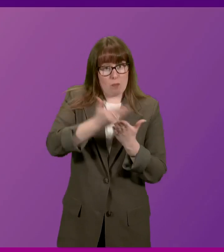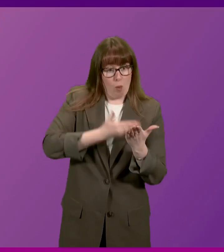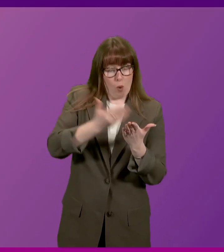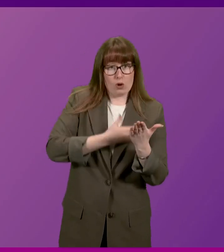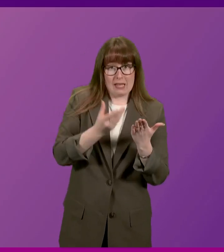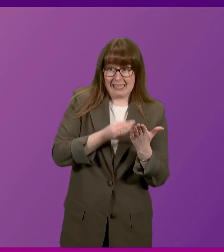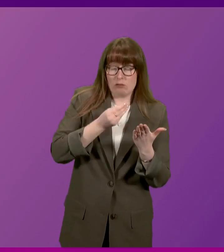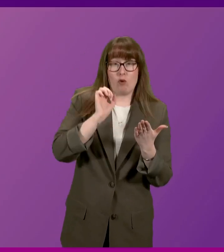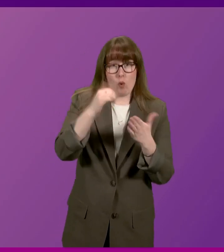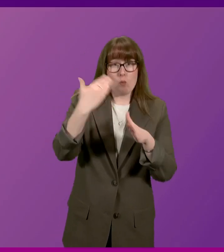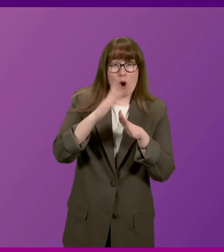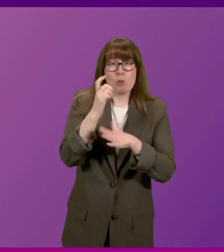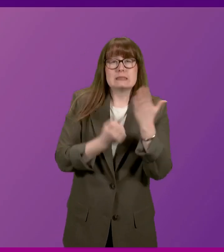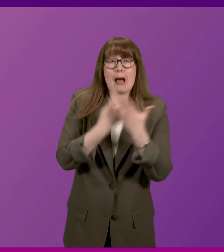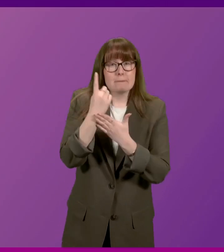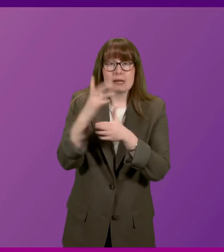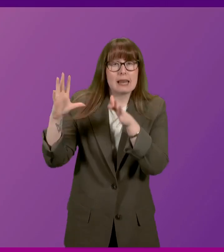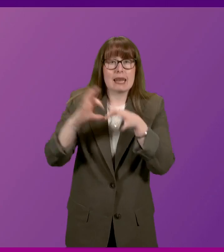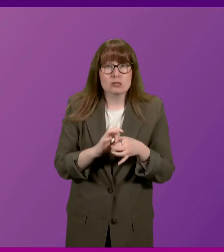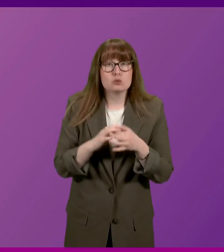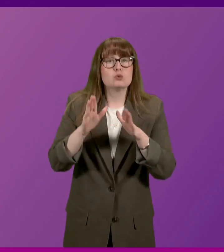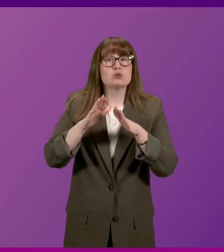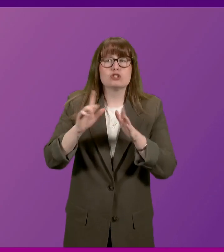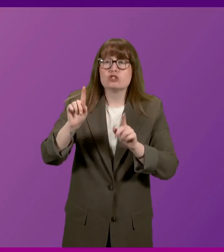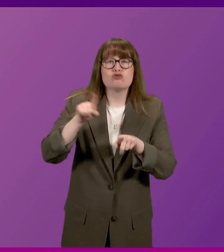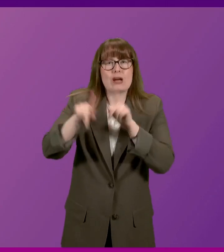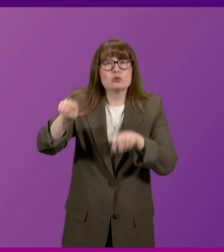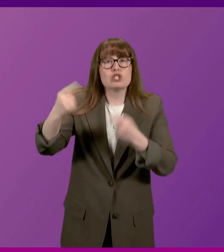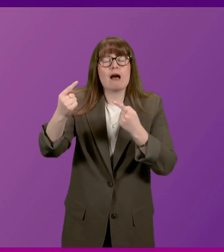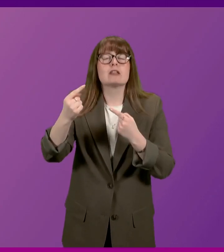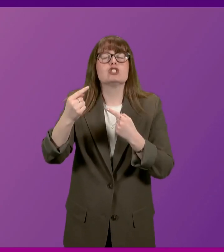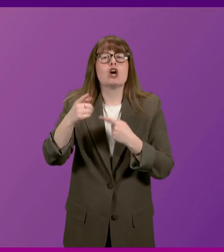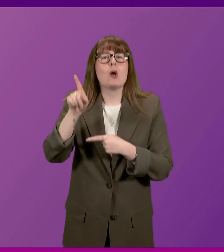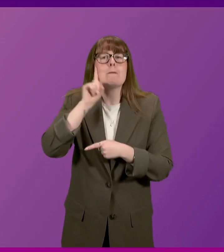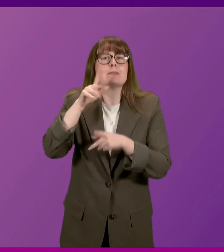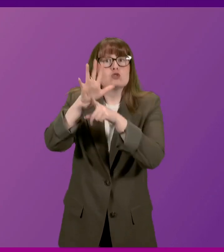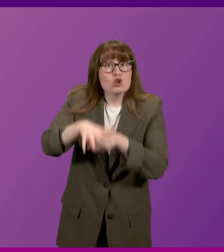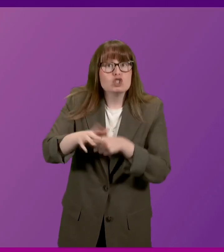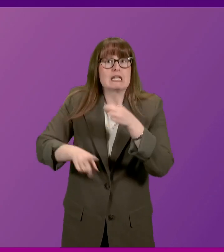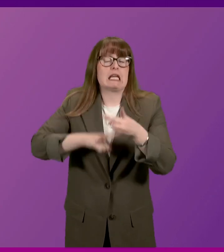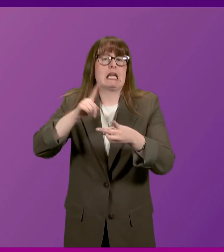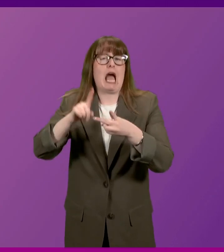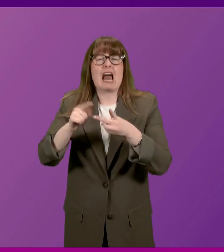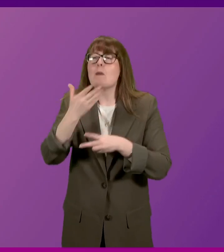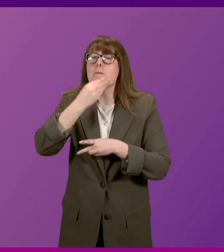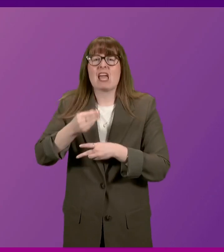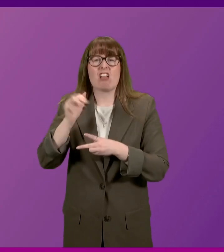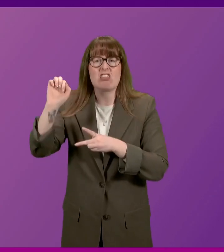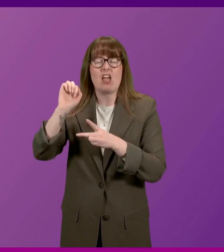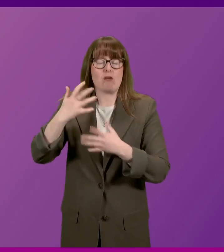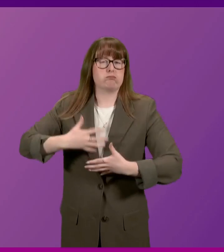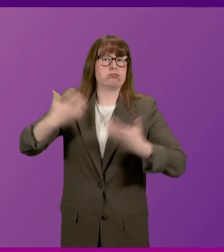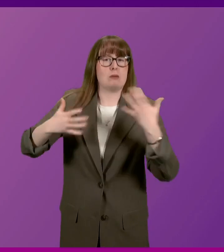of the work that's been going on in regards to challenging misogyny and challenging that male perpetrator